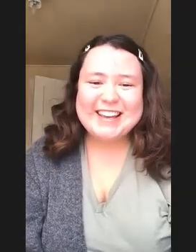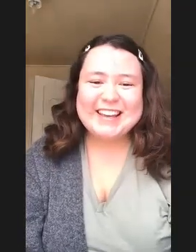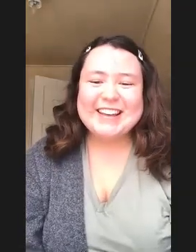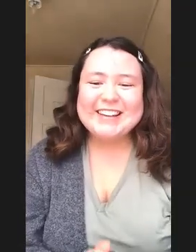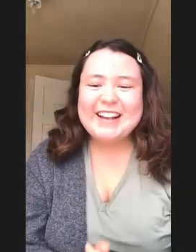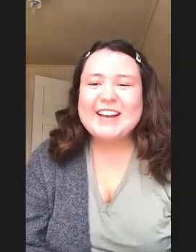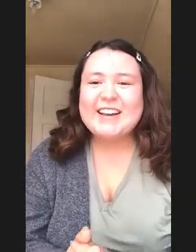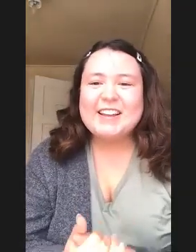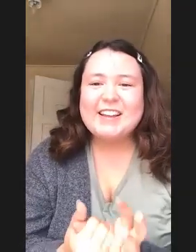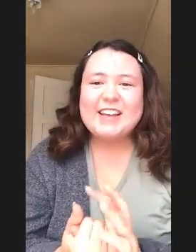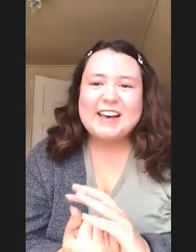Yay. Yeah.